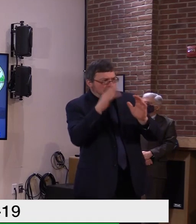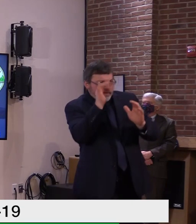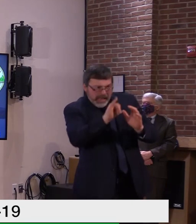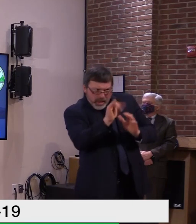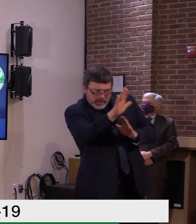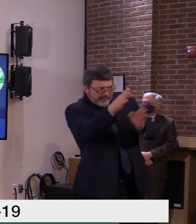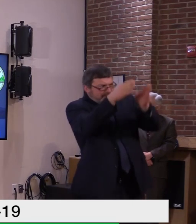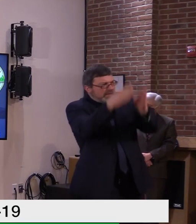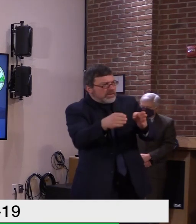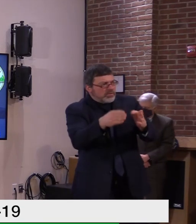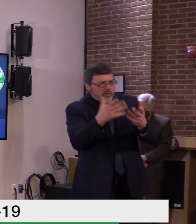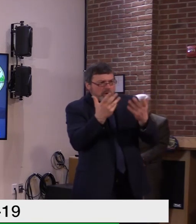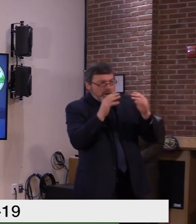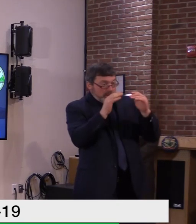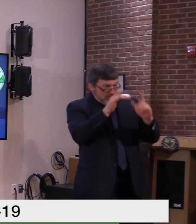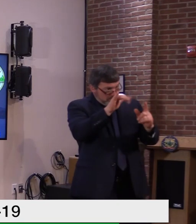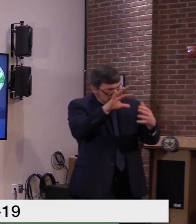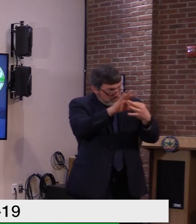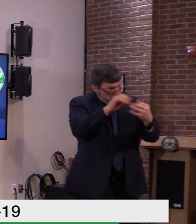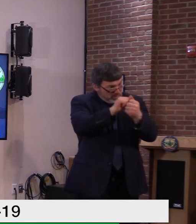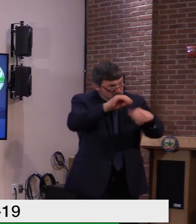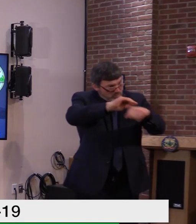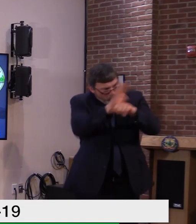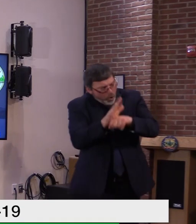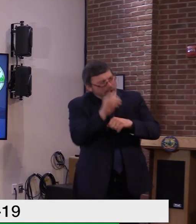let Dr. Levine answer the rest of that.